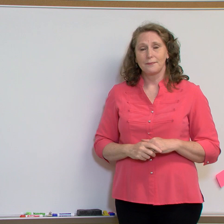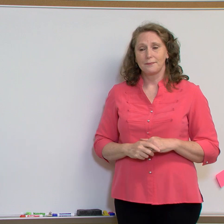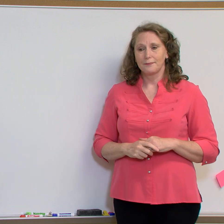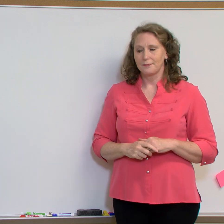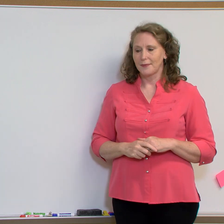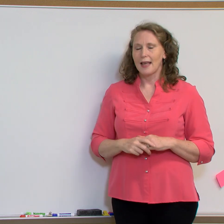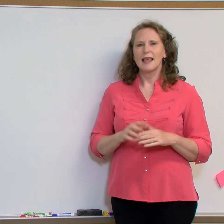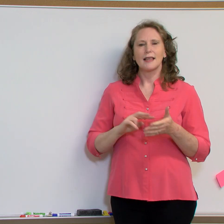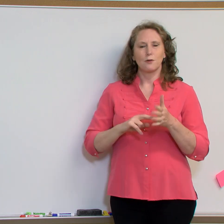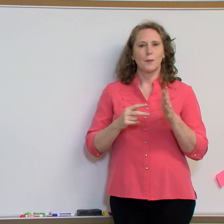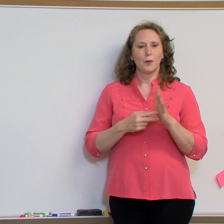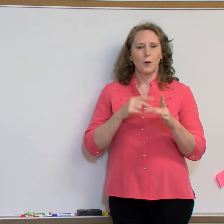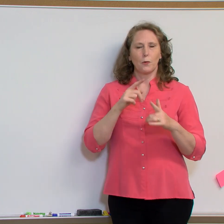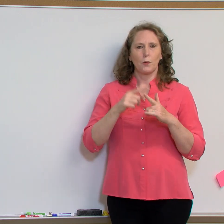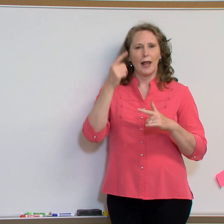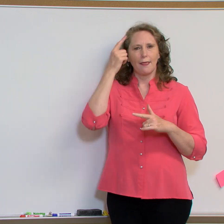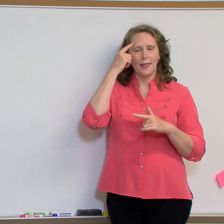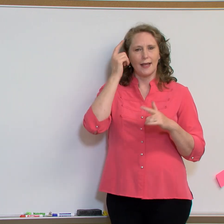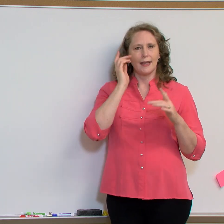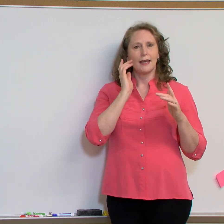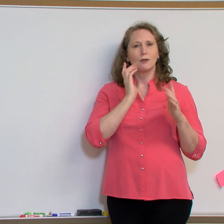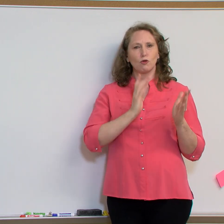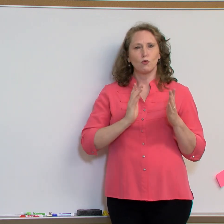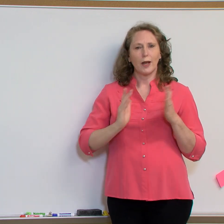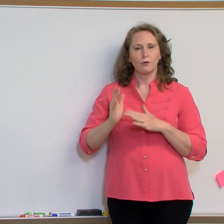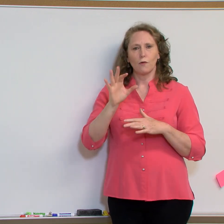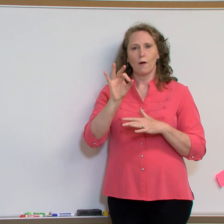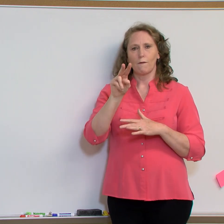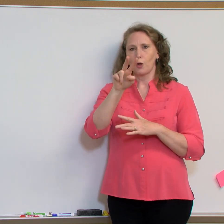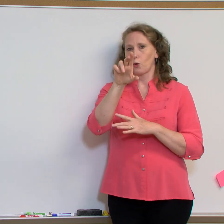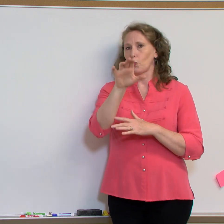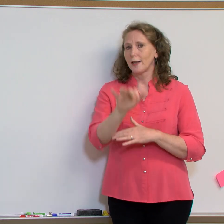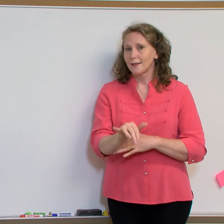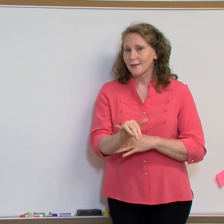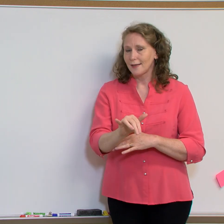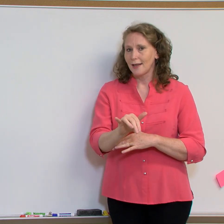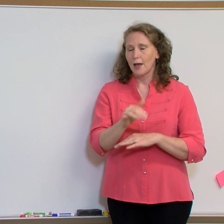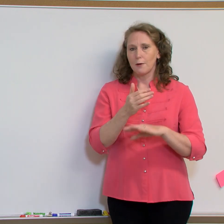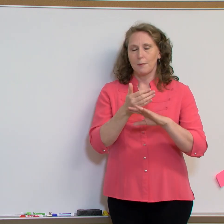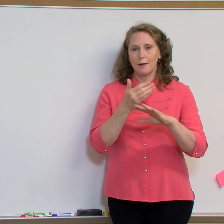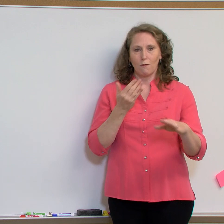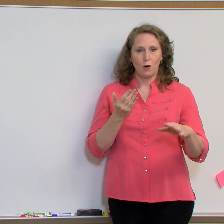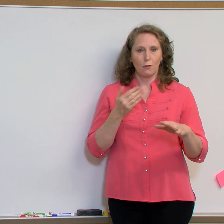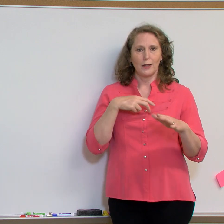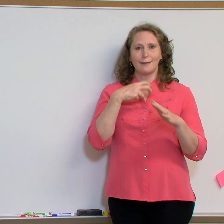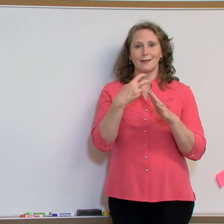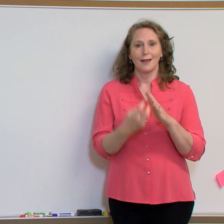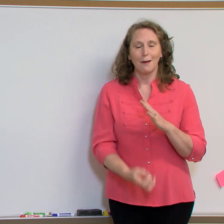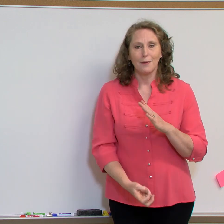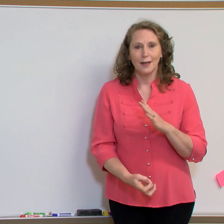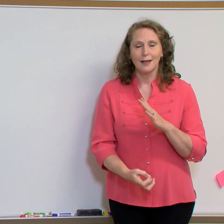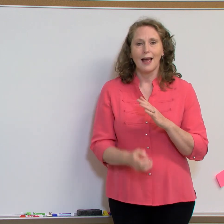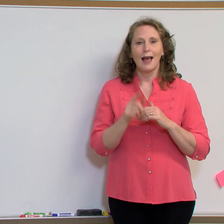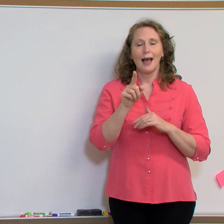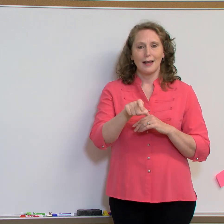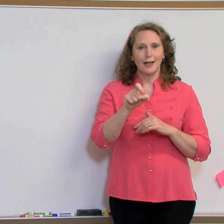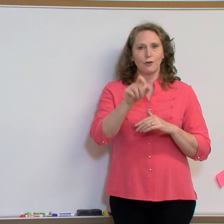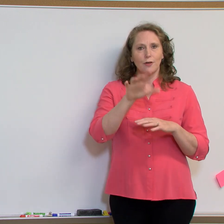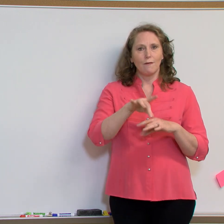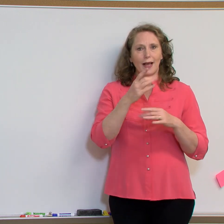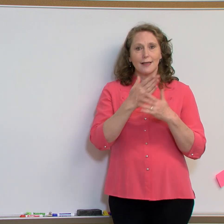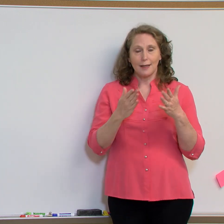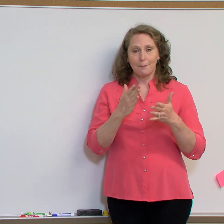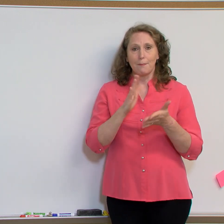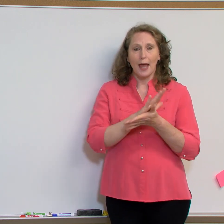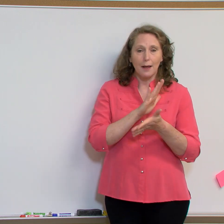This is what we mean by thinking strategies for fluency. So before we really dive in today, I need you to find something to